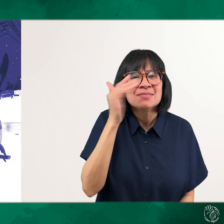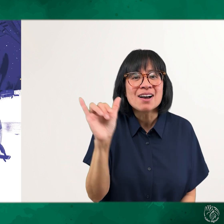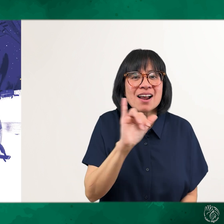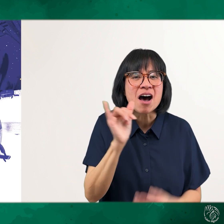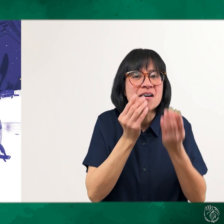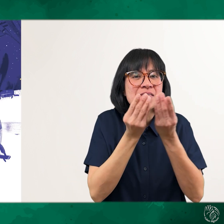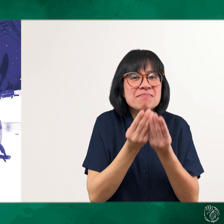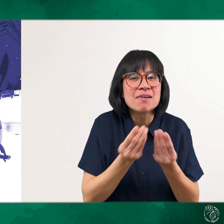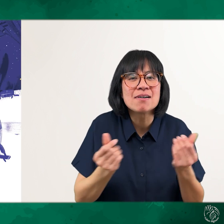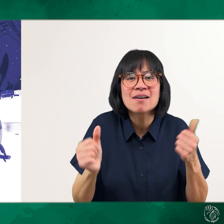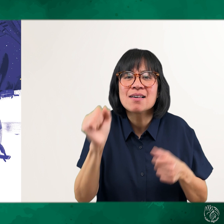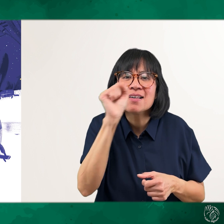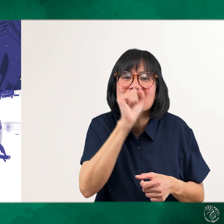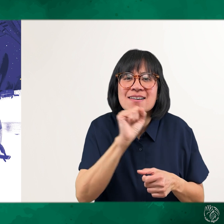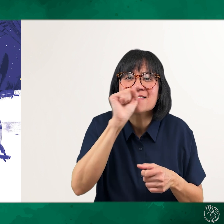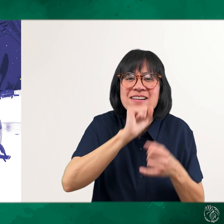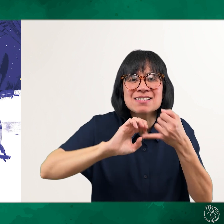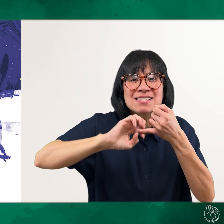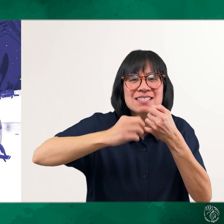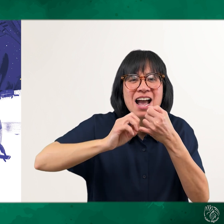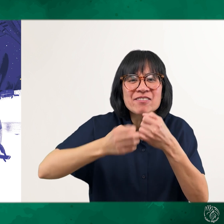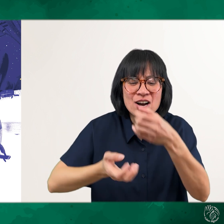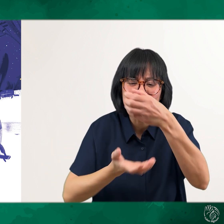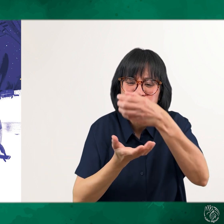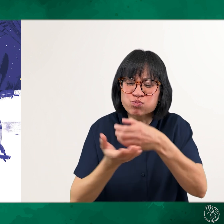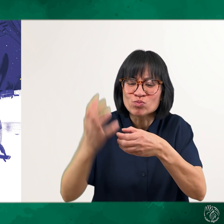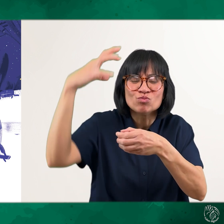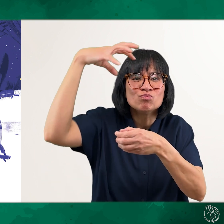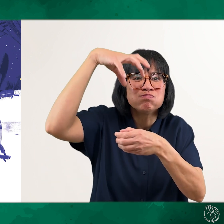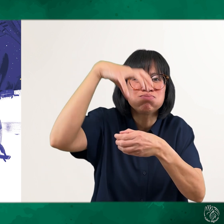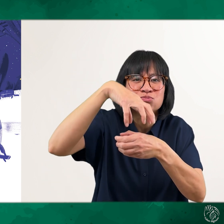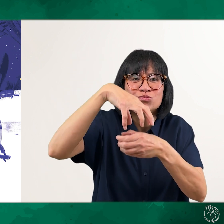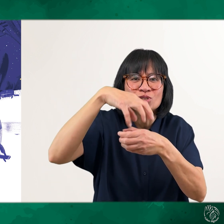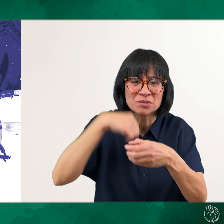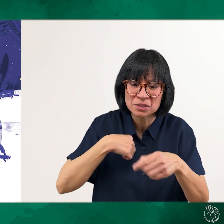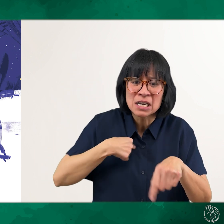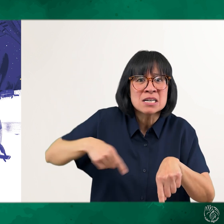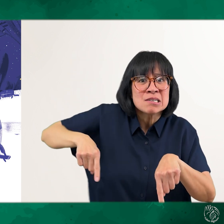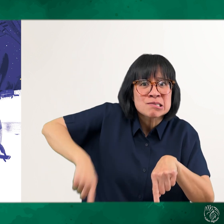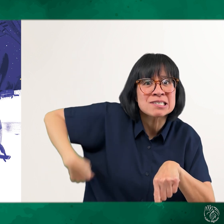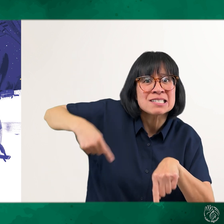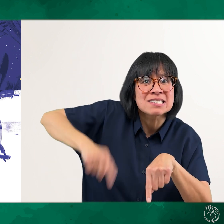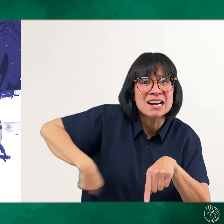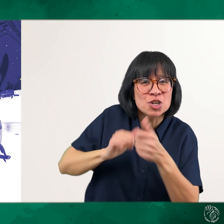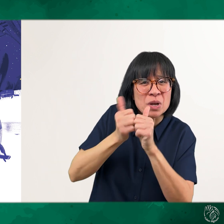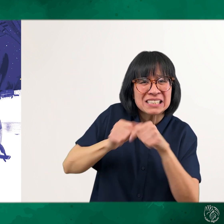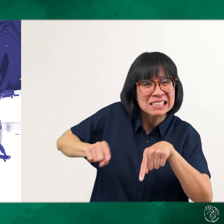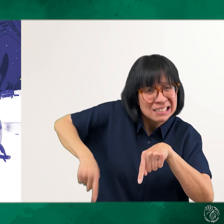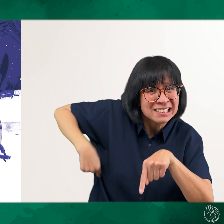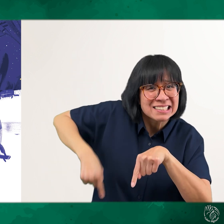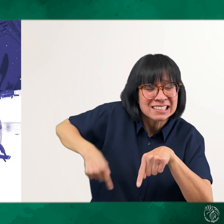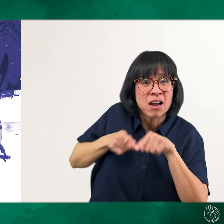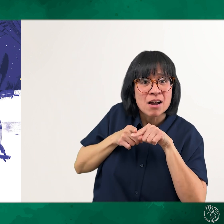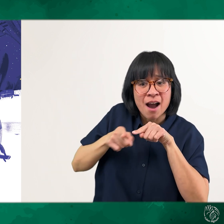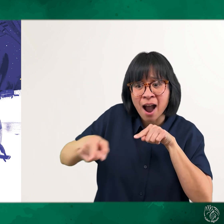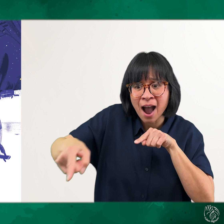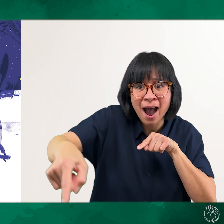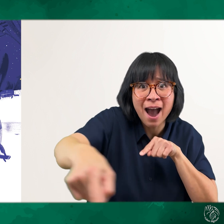And it smells like melting cherry ice cream cones as we race our scooters around the block one